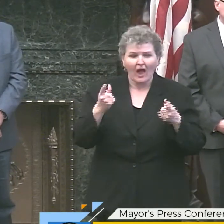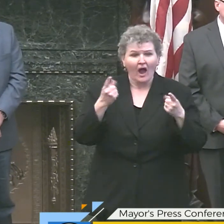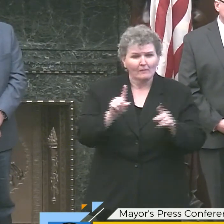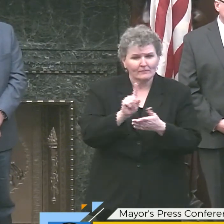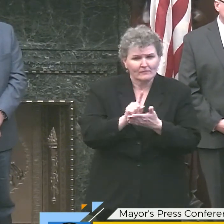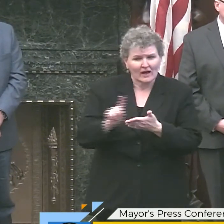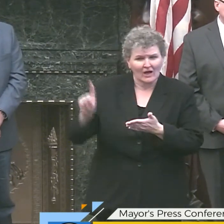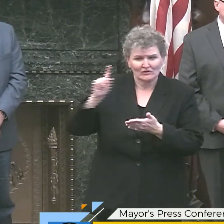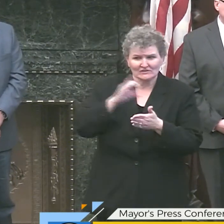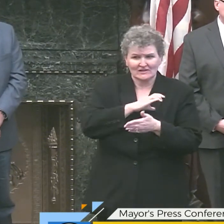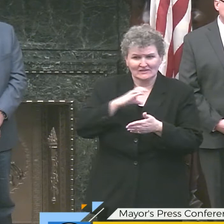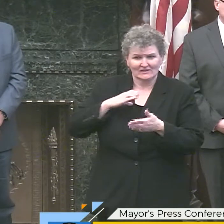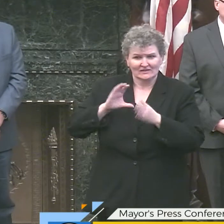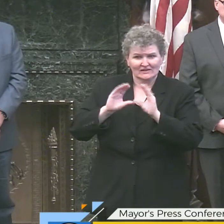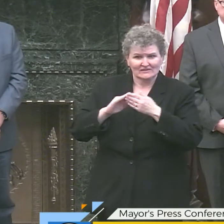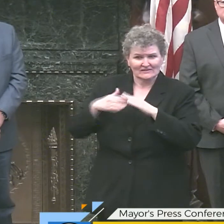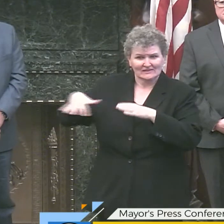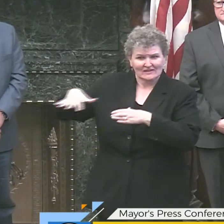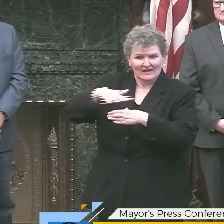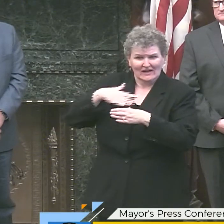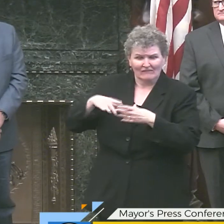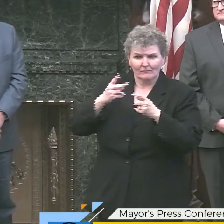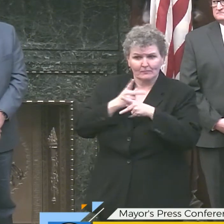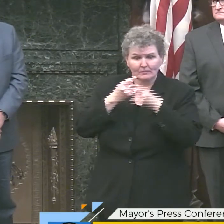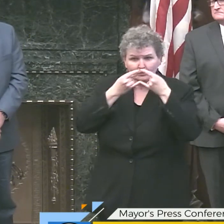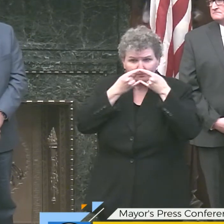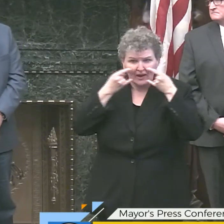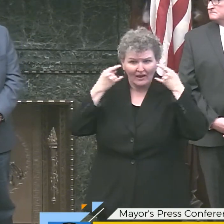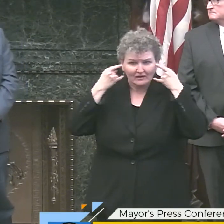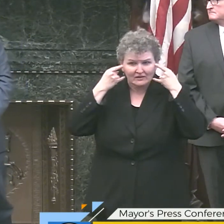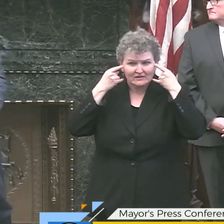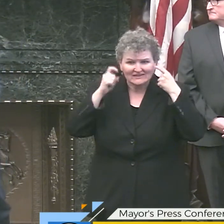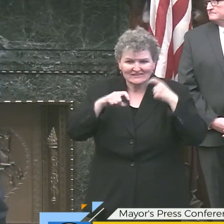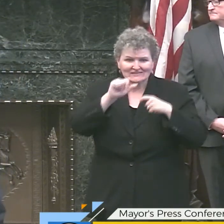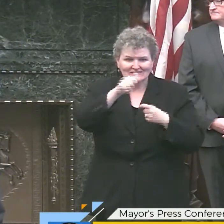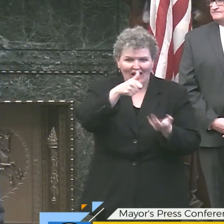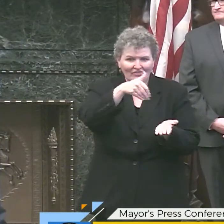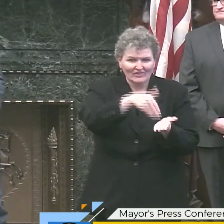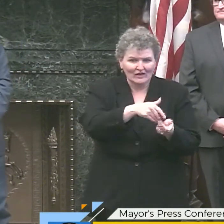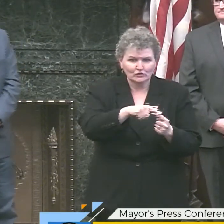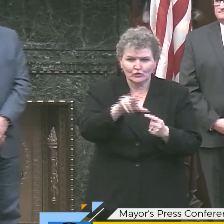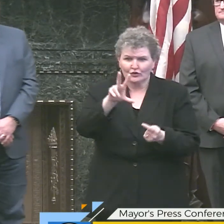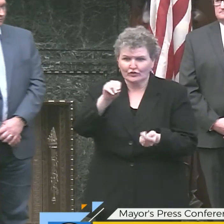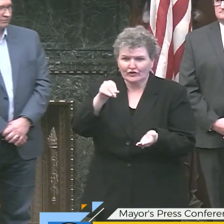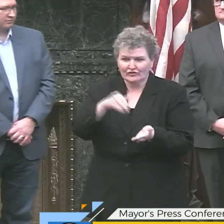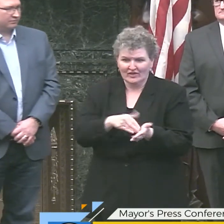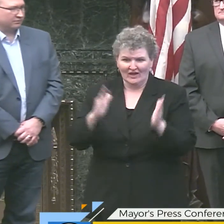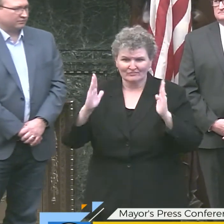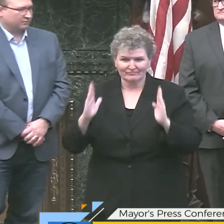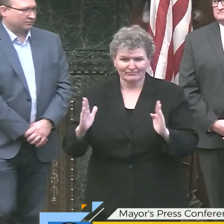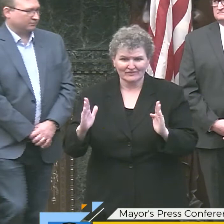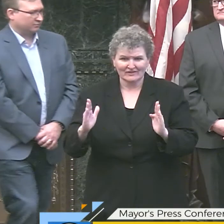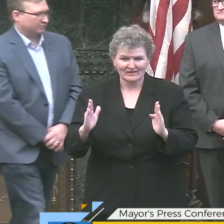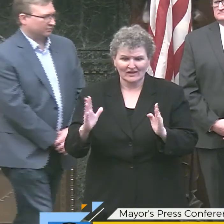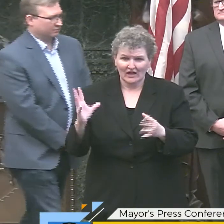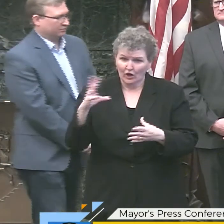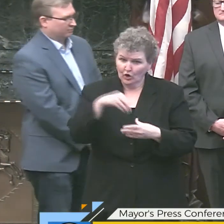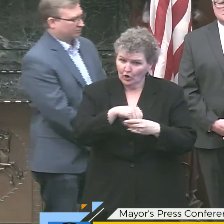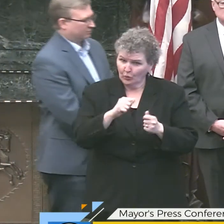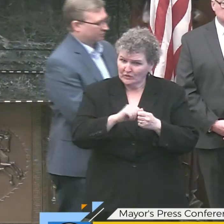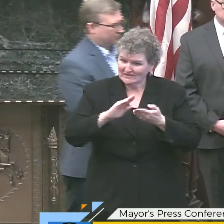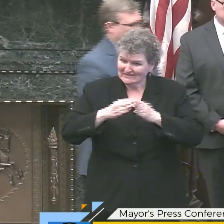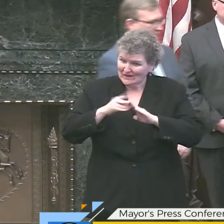the estimated need for masks is 10,000 to 30,000. Does that include just the city's need, or does